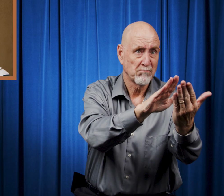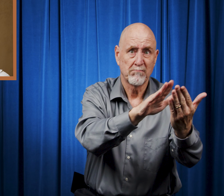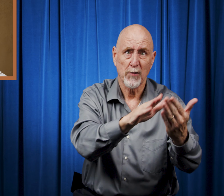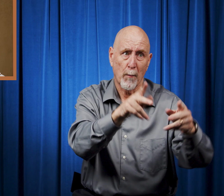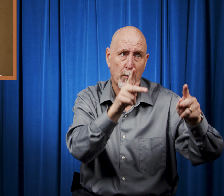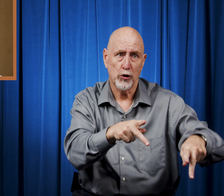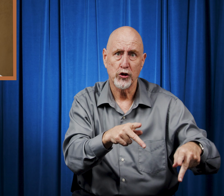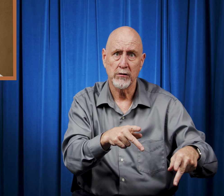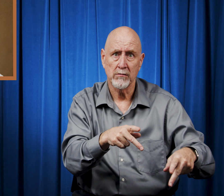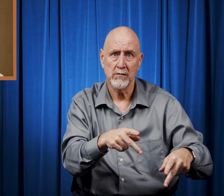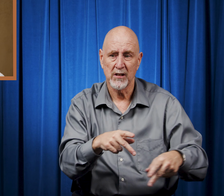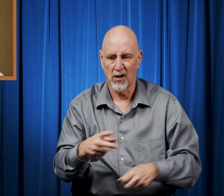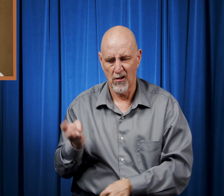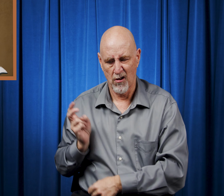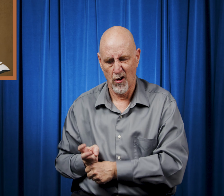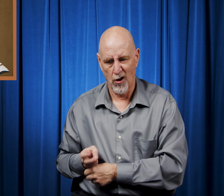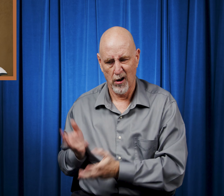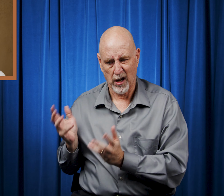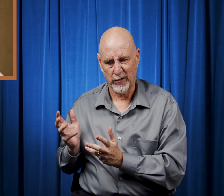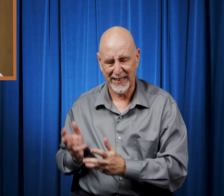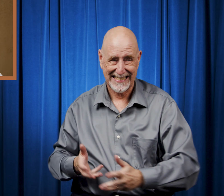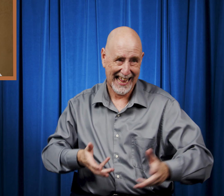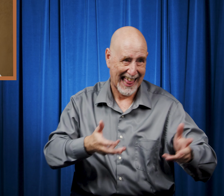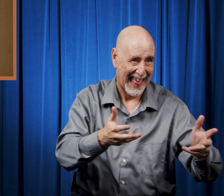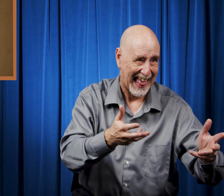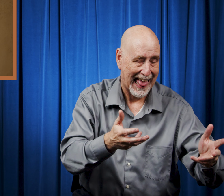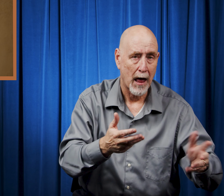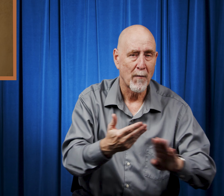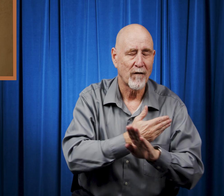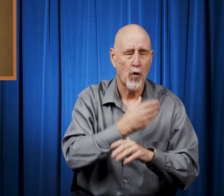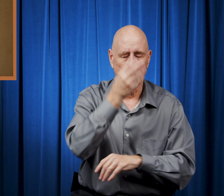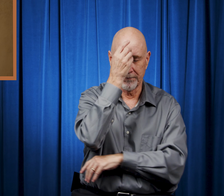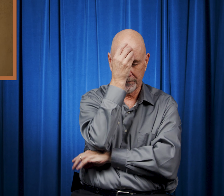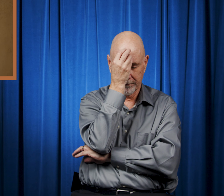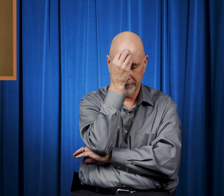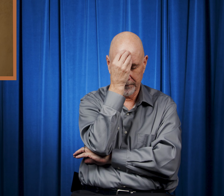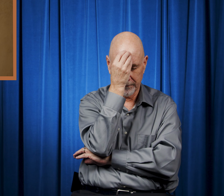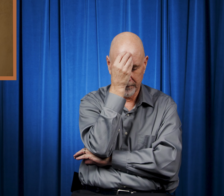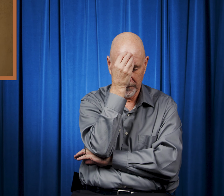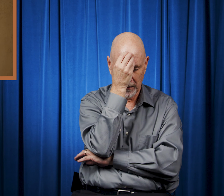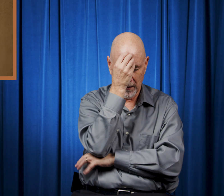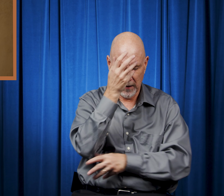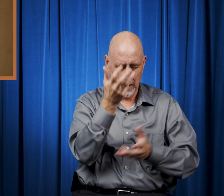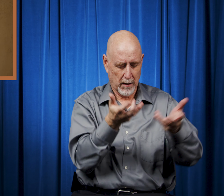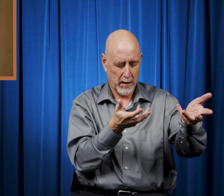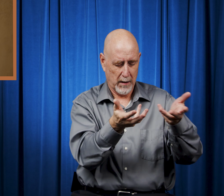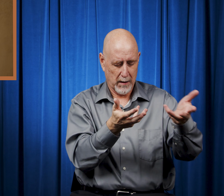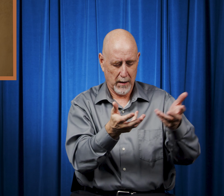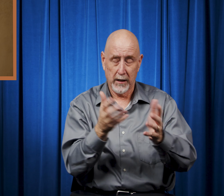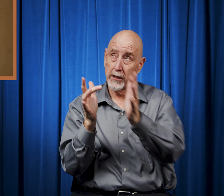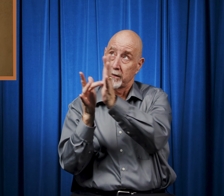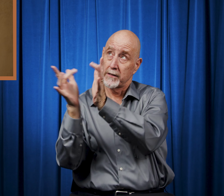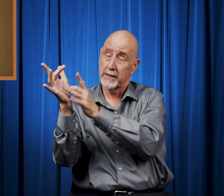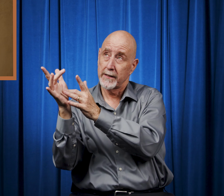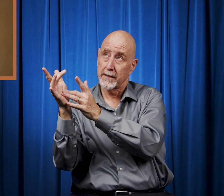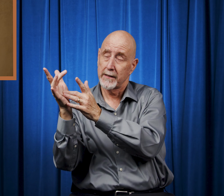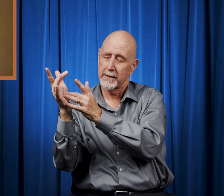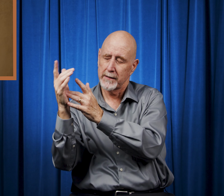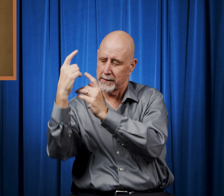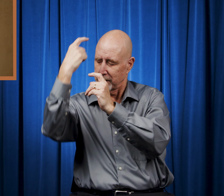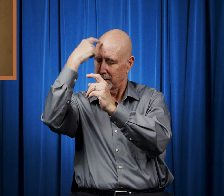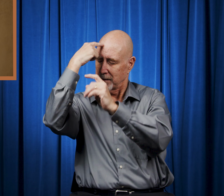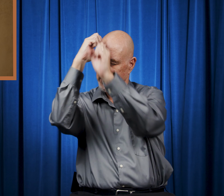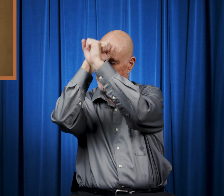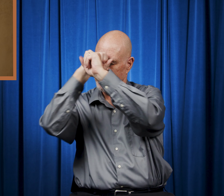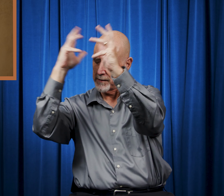about to confront someone or engage in a difficult conversation, just ask yourself, okay, where is Jesus in this?